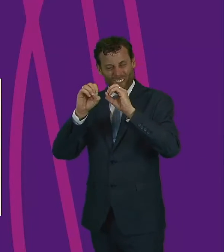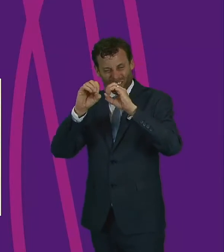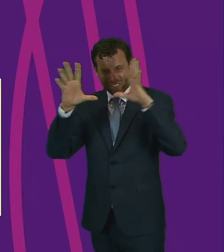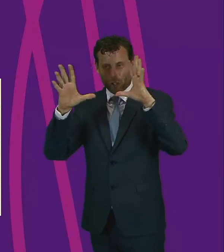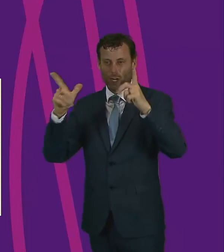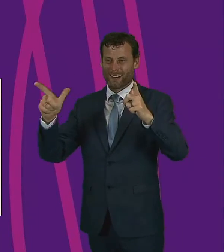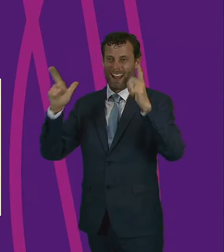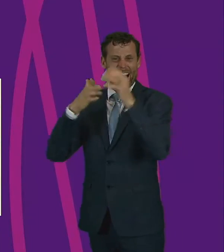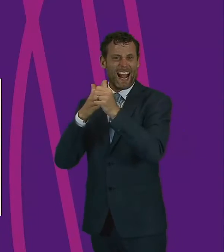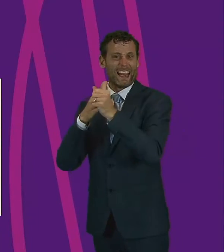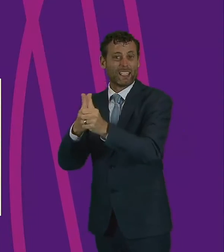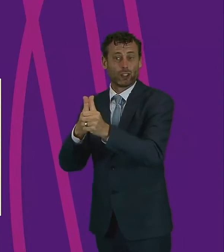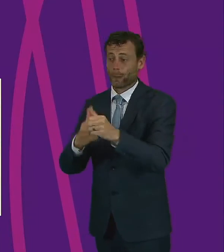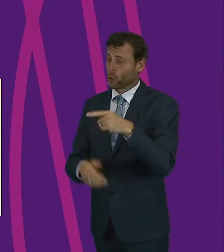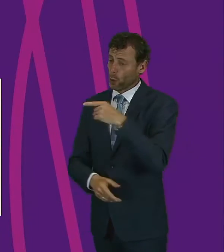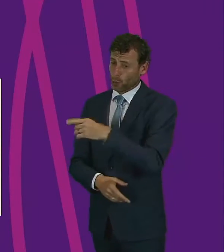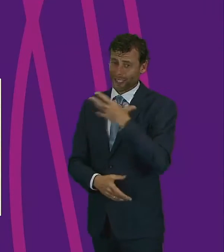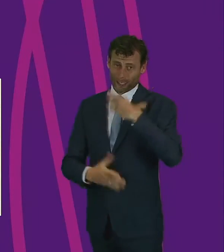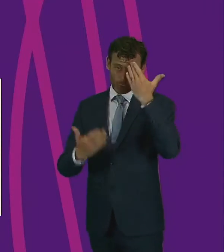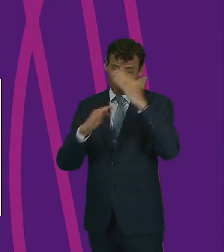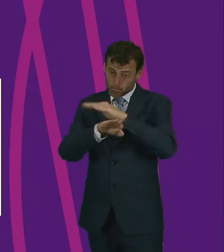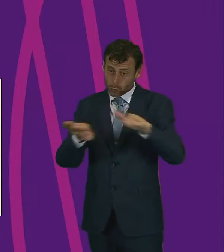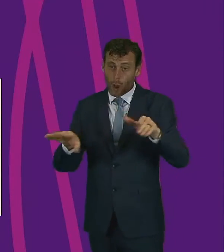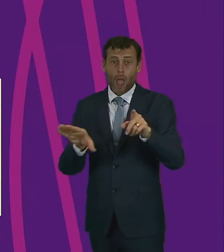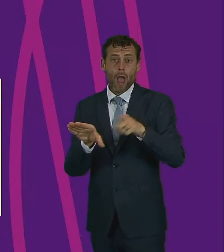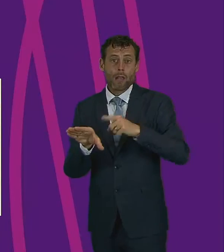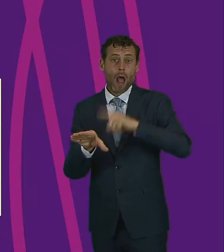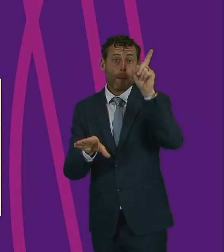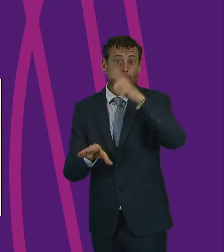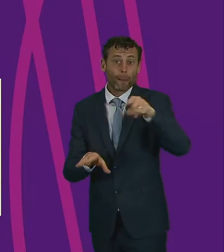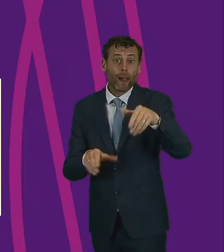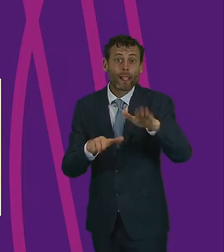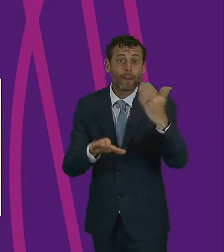young people leaving school, college or university that they have a